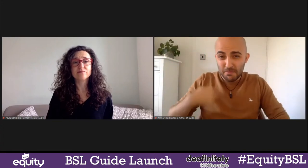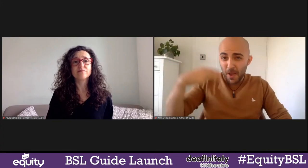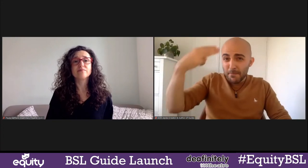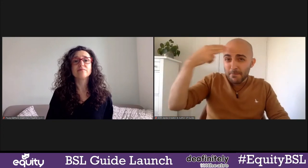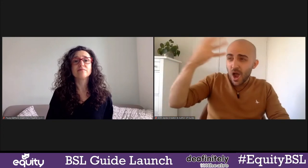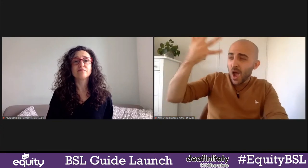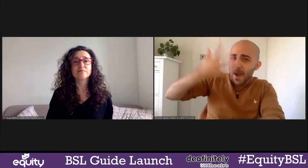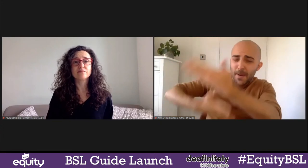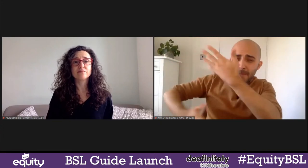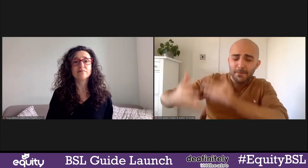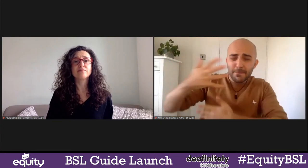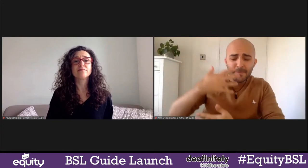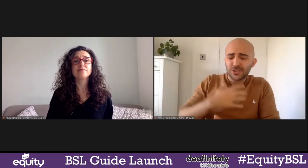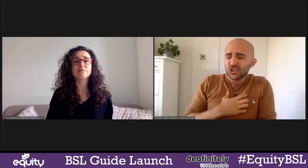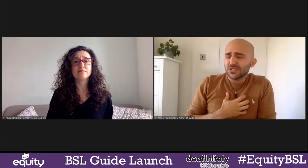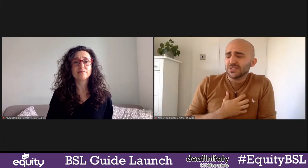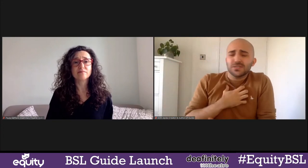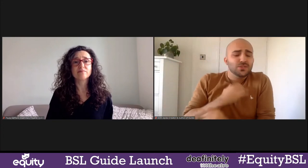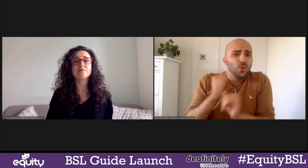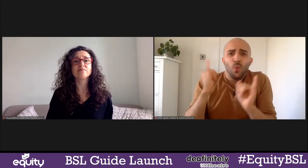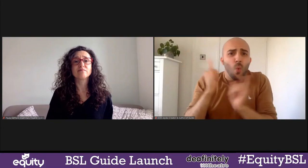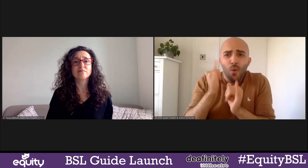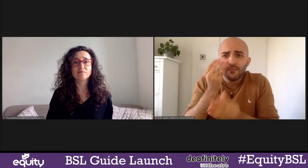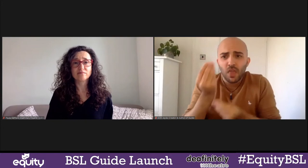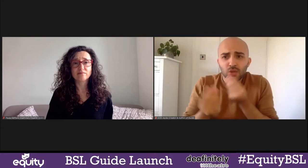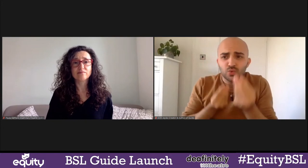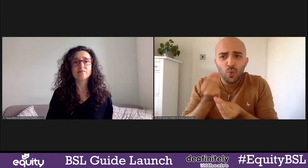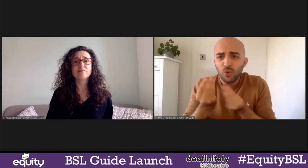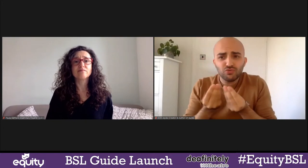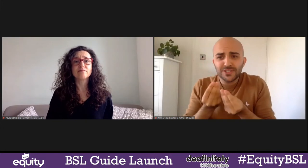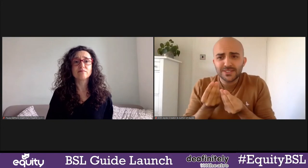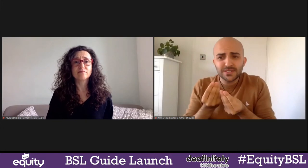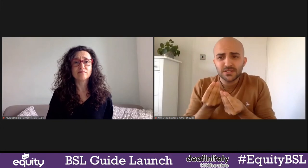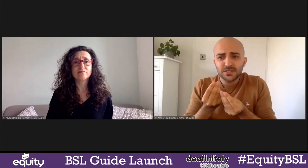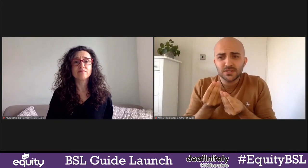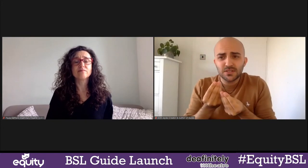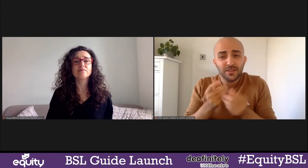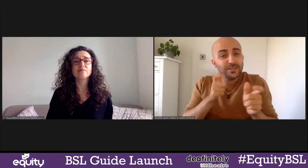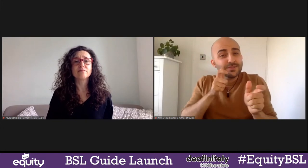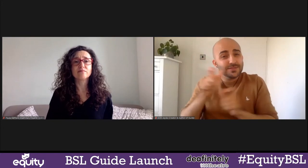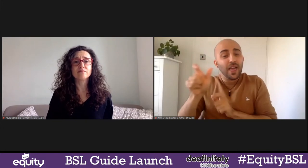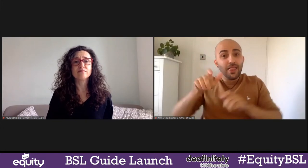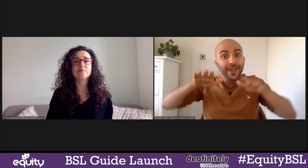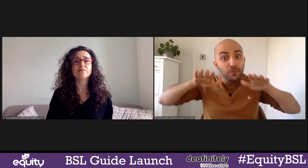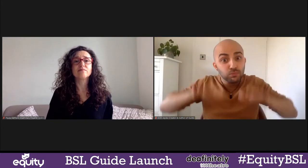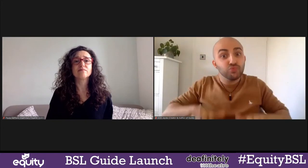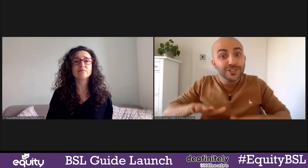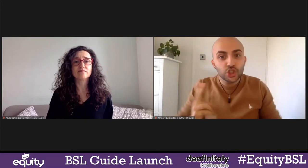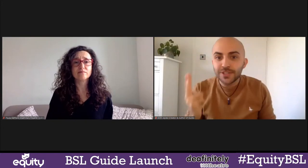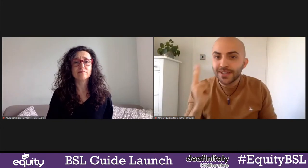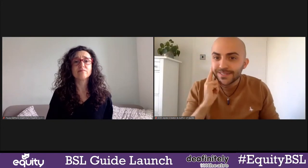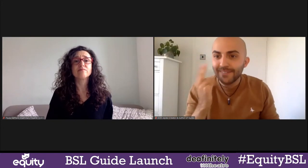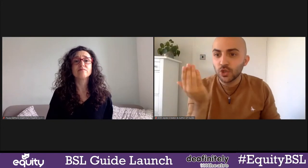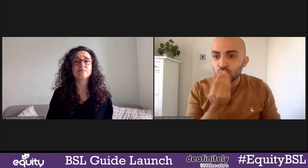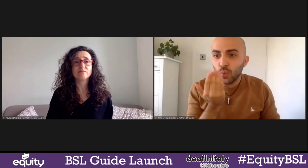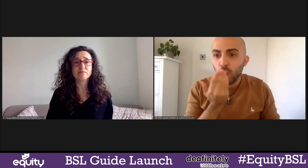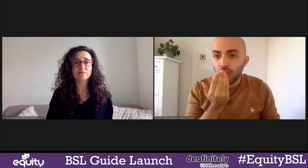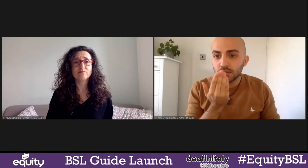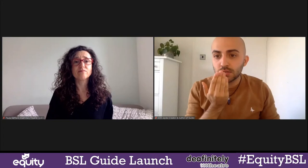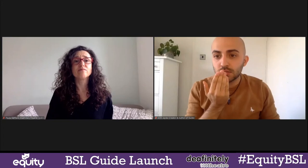hands. These are the stories that my mum has told me, and they are awful stories to hear. And